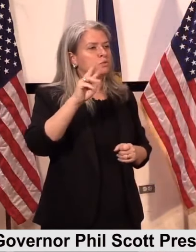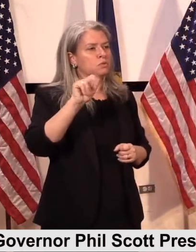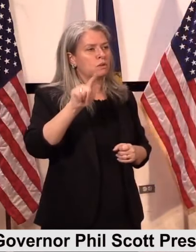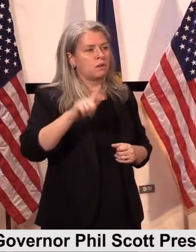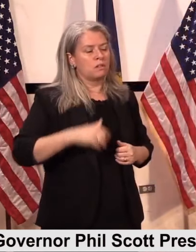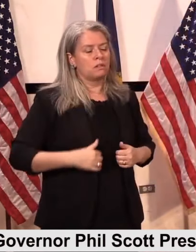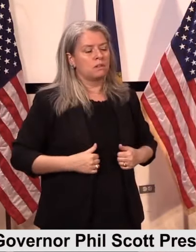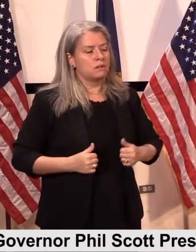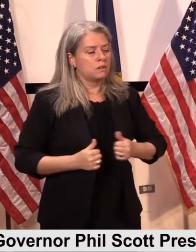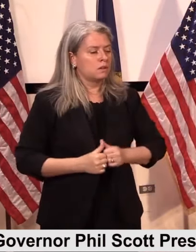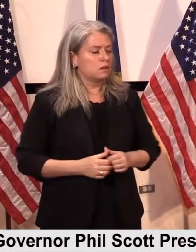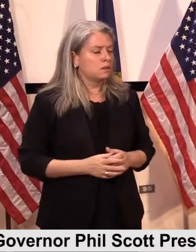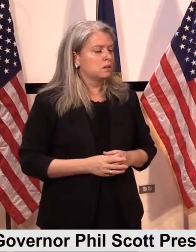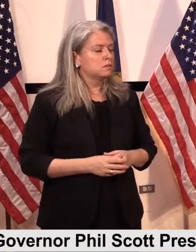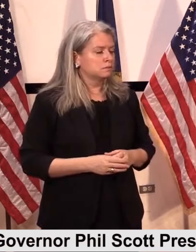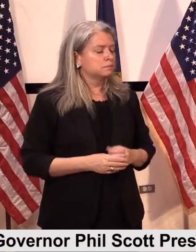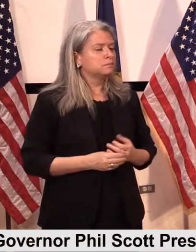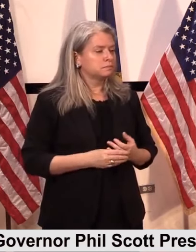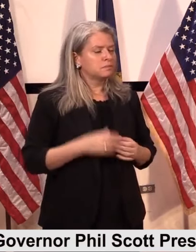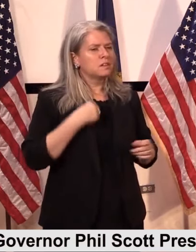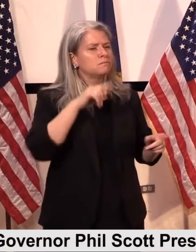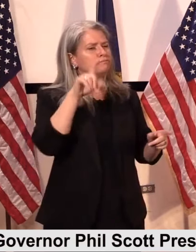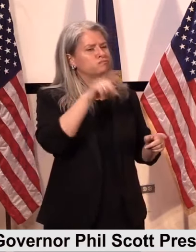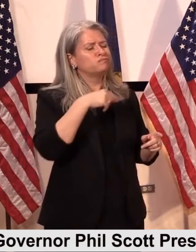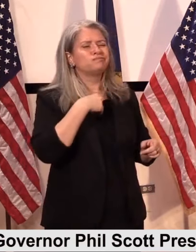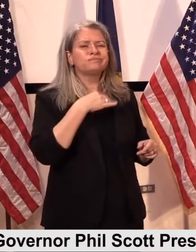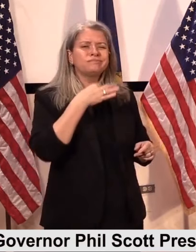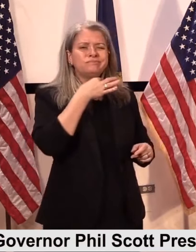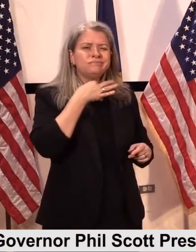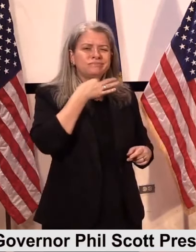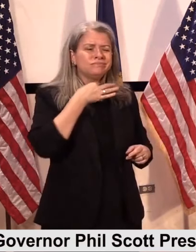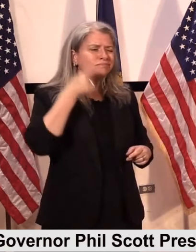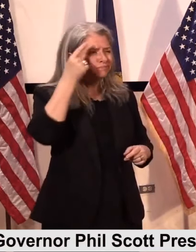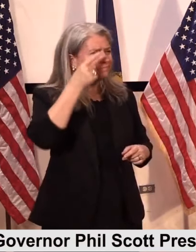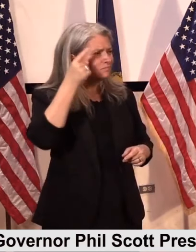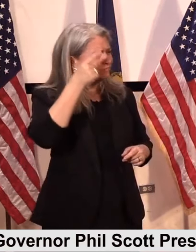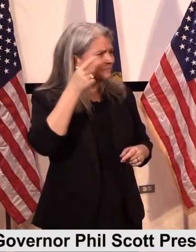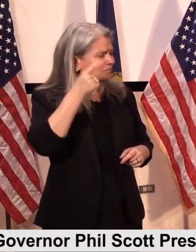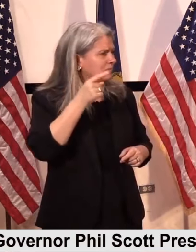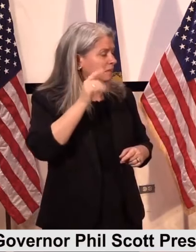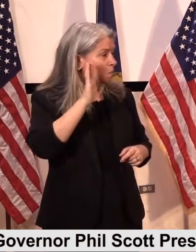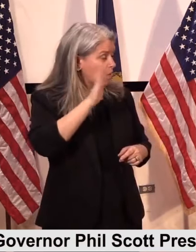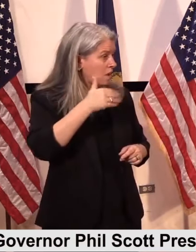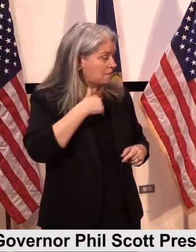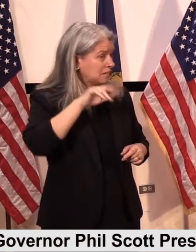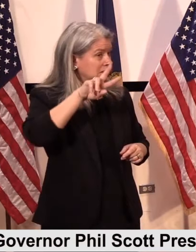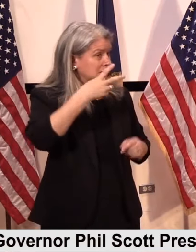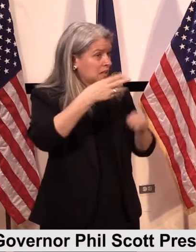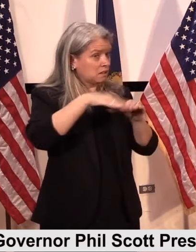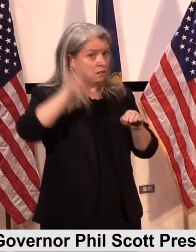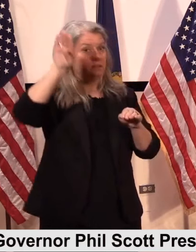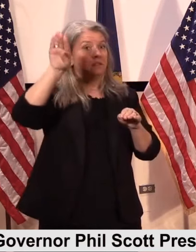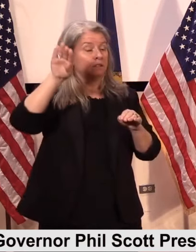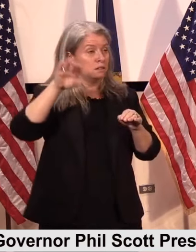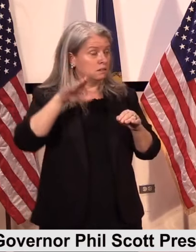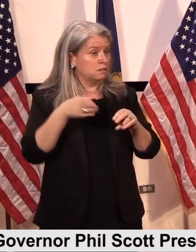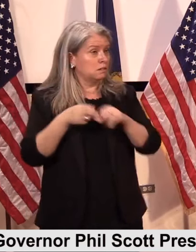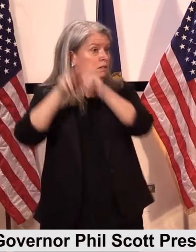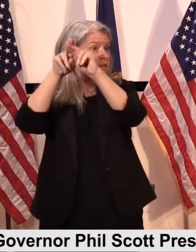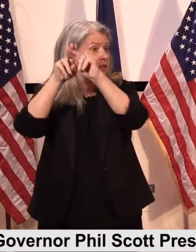Davis, Vermont Journal. I've got a question. I've been curious about the question of whether there's going to be a second spike. It's come up several times.